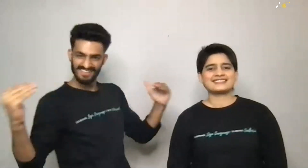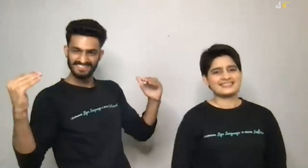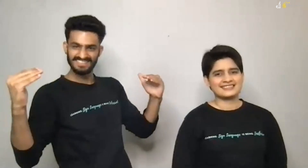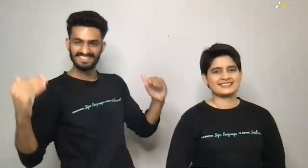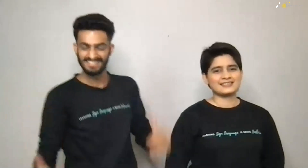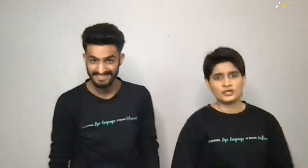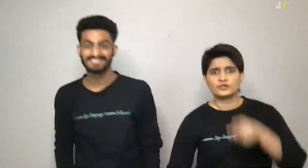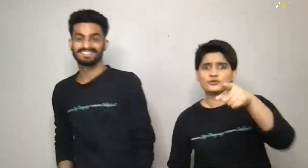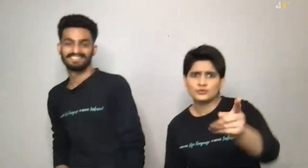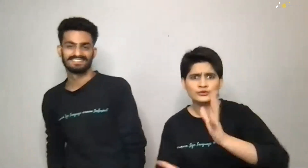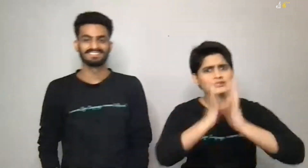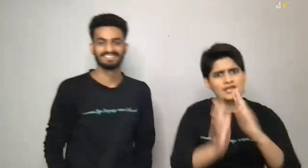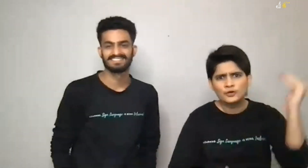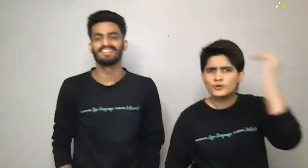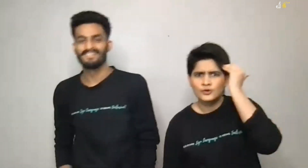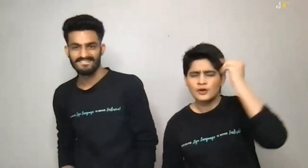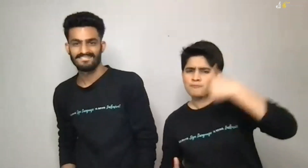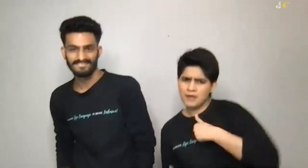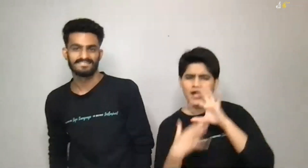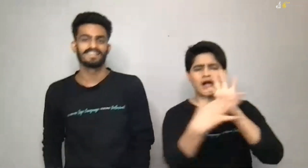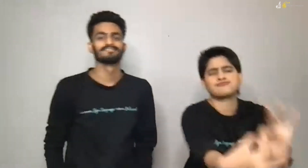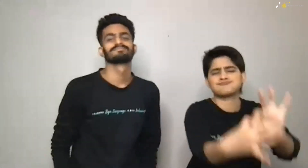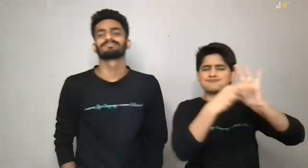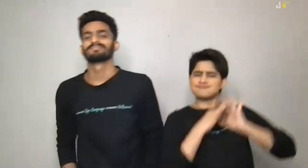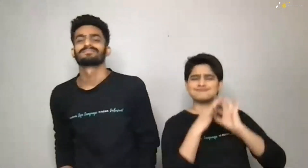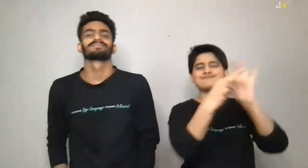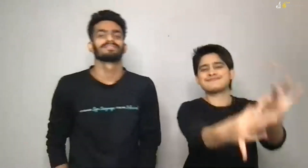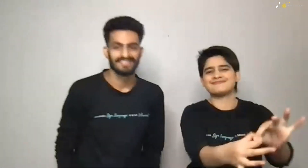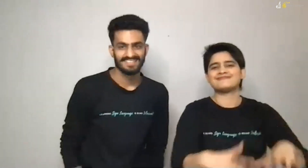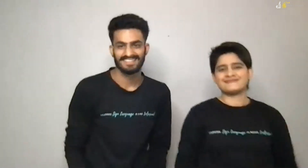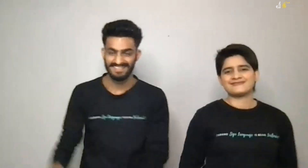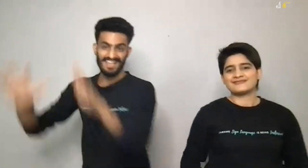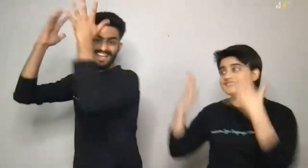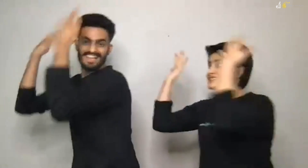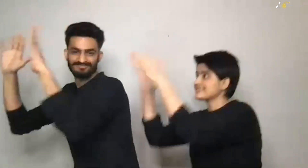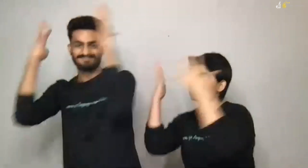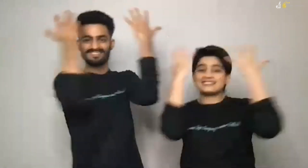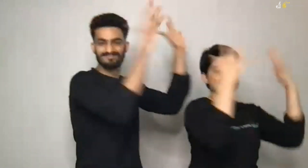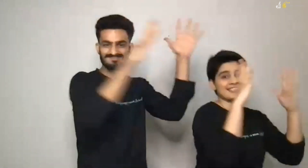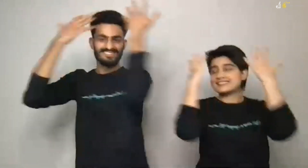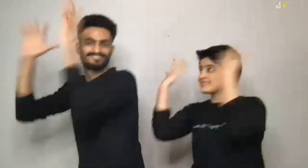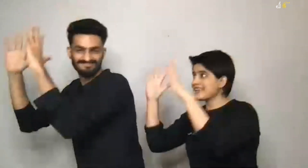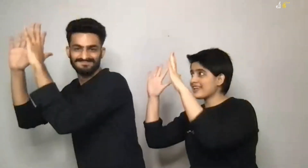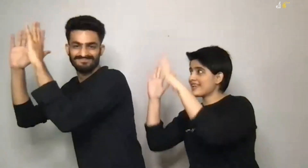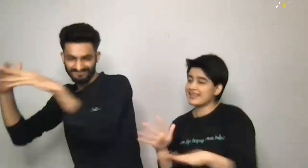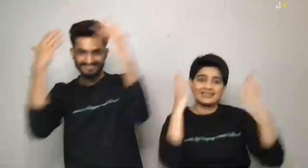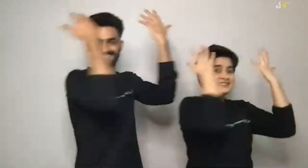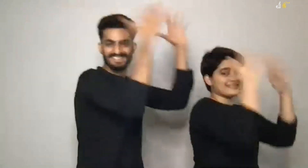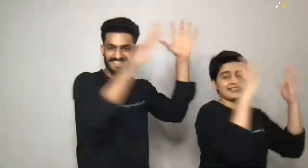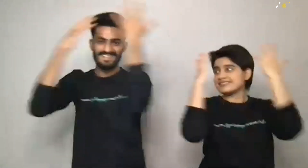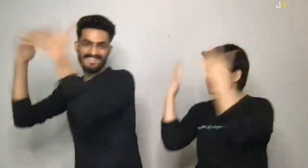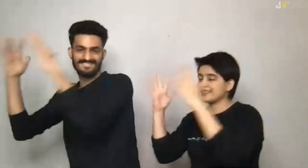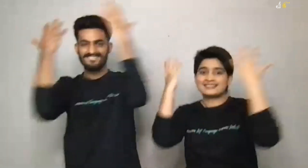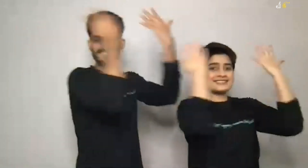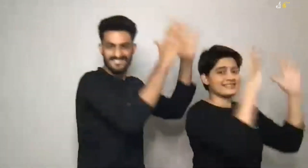I sign. We become equal. You know sign, I know sign, then we connect. Wave,